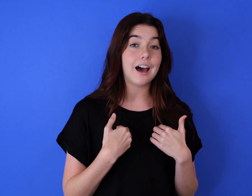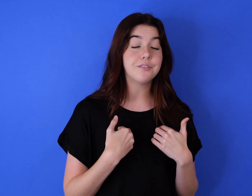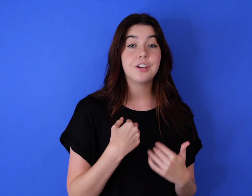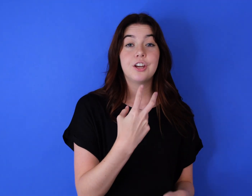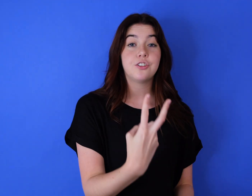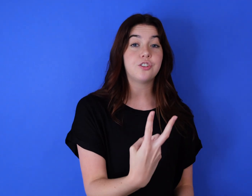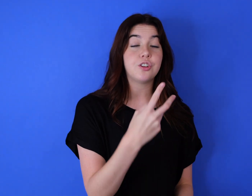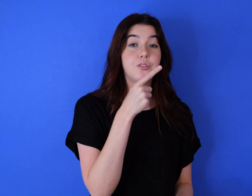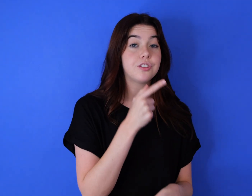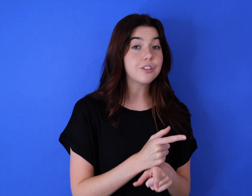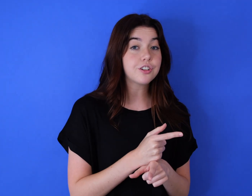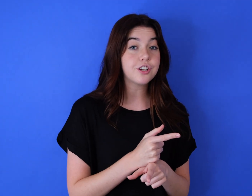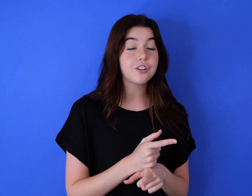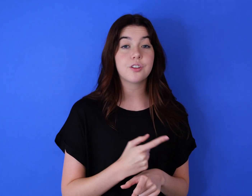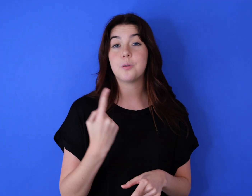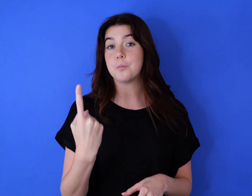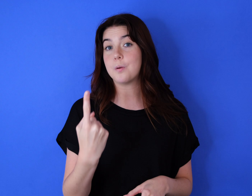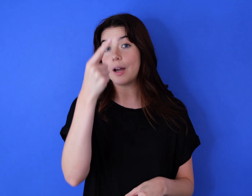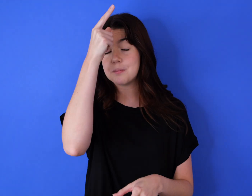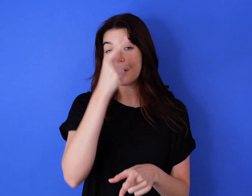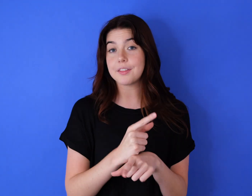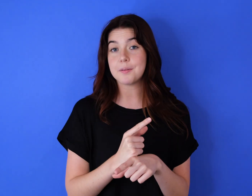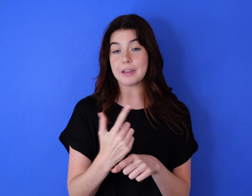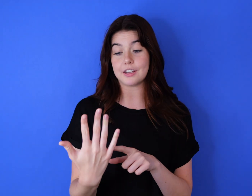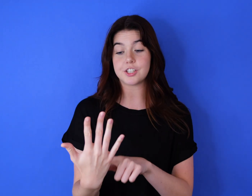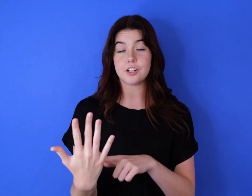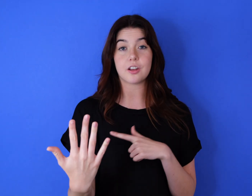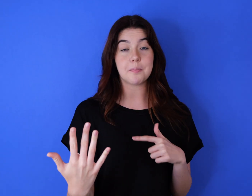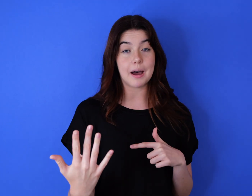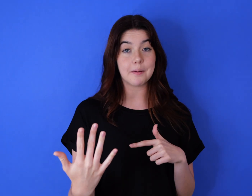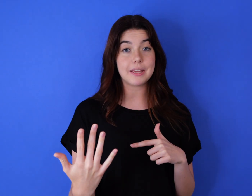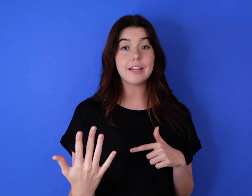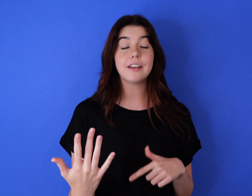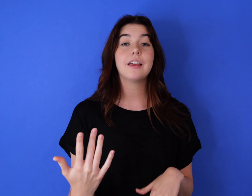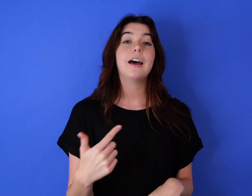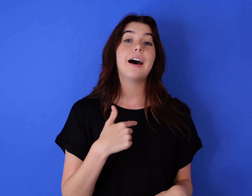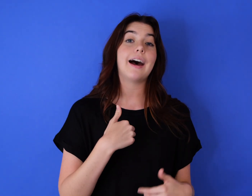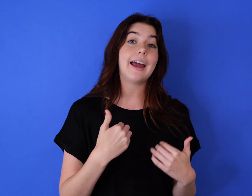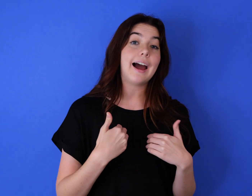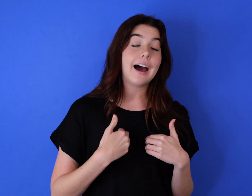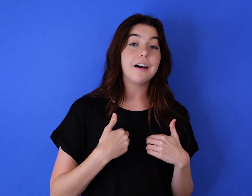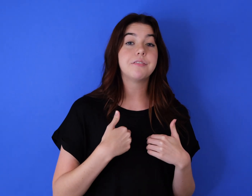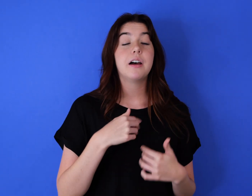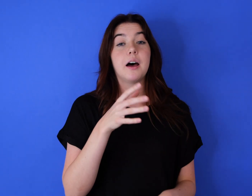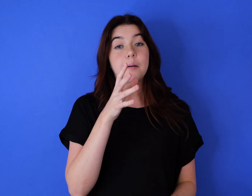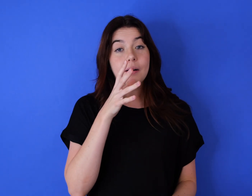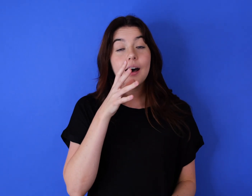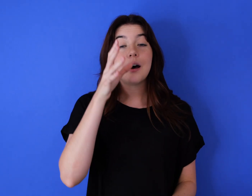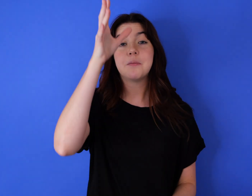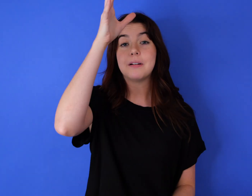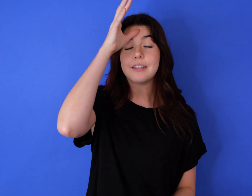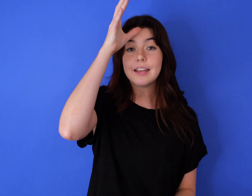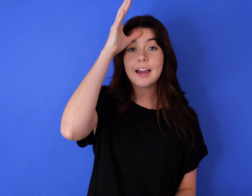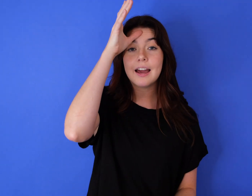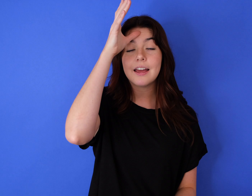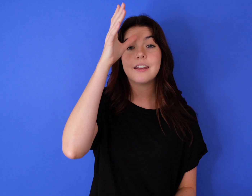have two sisters, one brother, making sure it's all palm in. I have a mom, a dad,